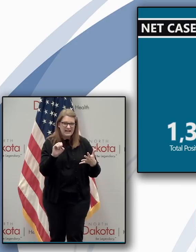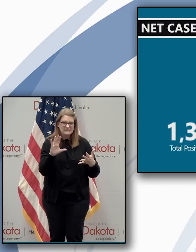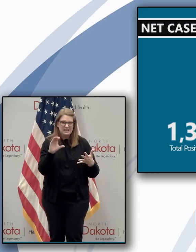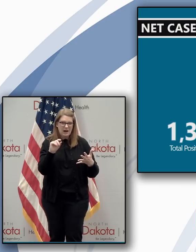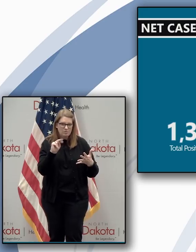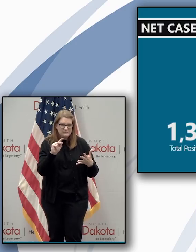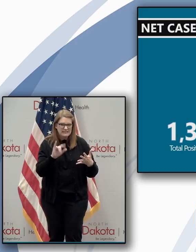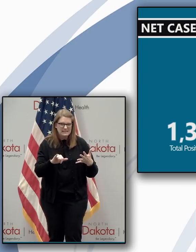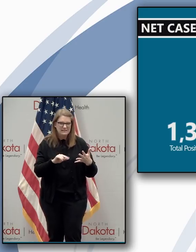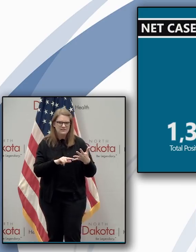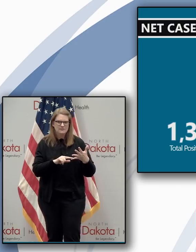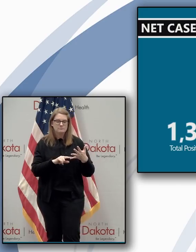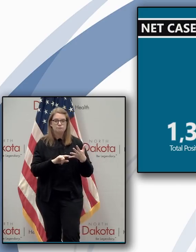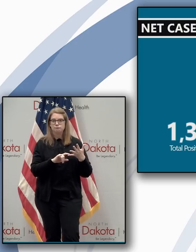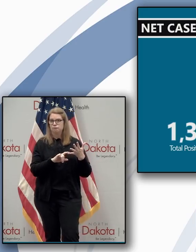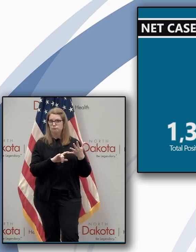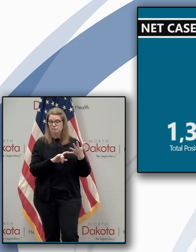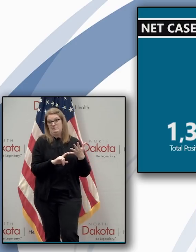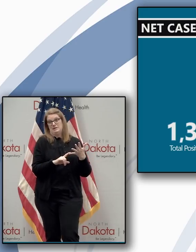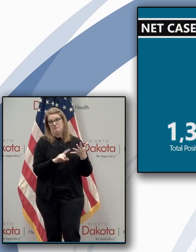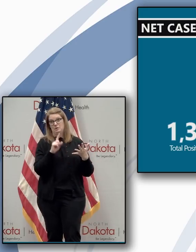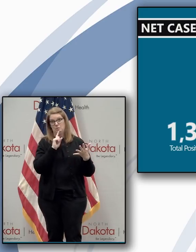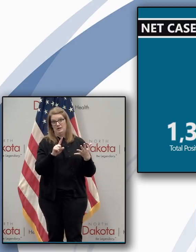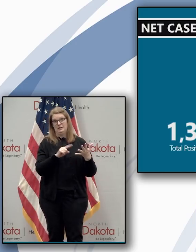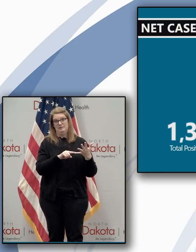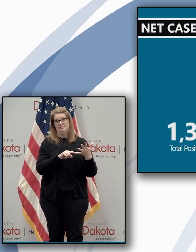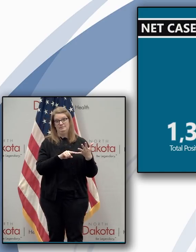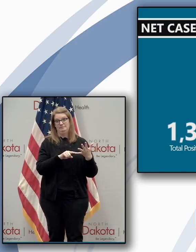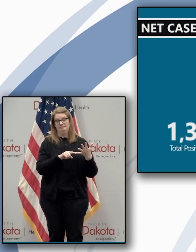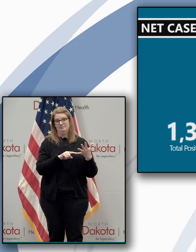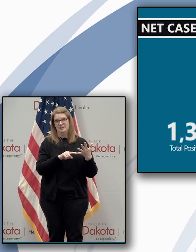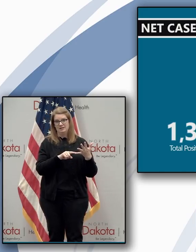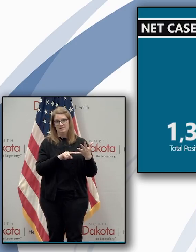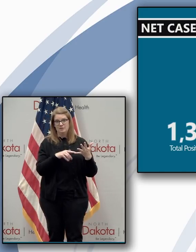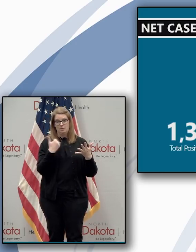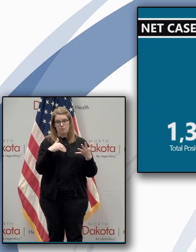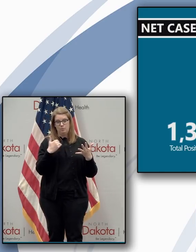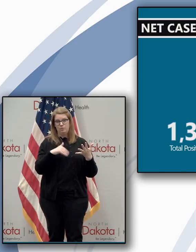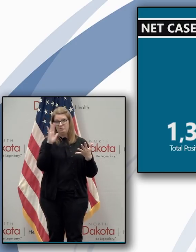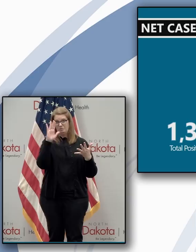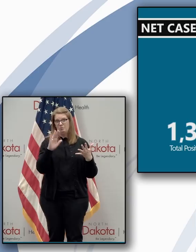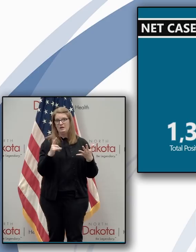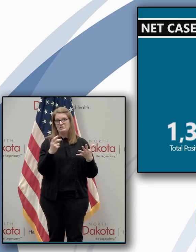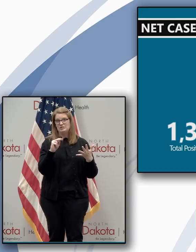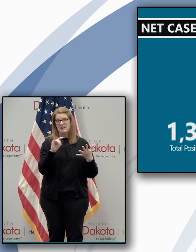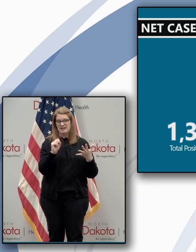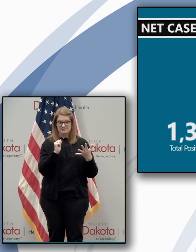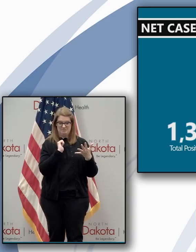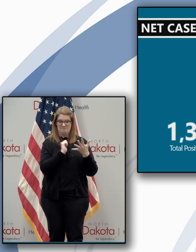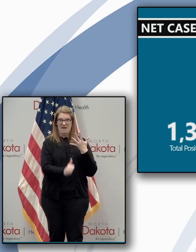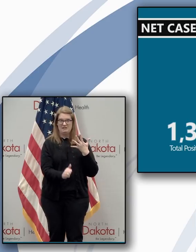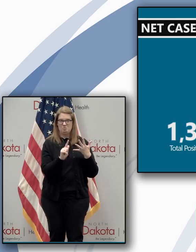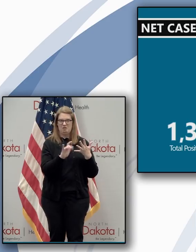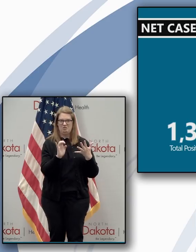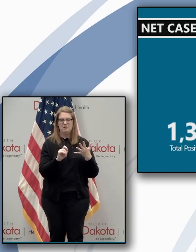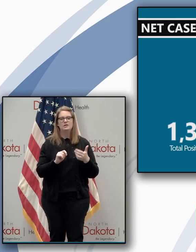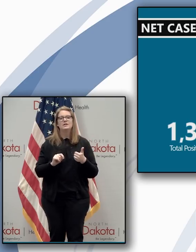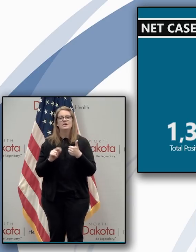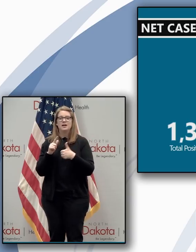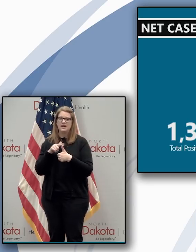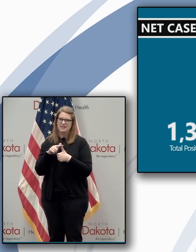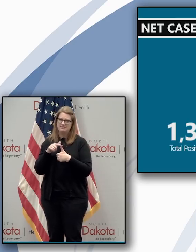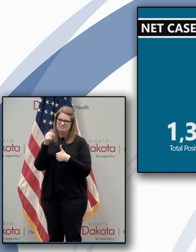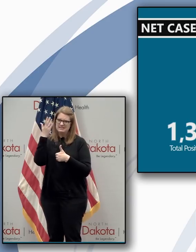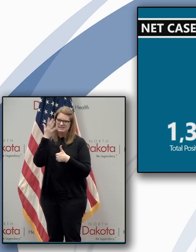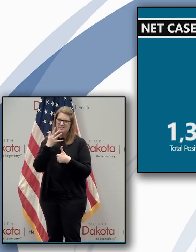County. So congratulations on that family's great genetics to making it well past 100, and then sadly a